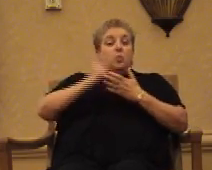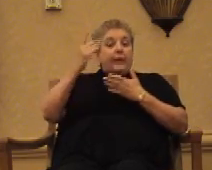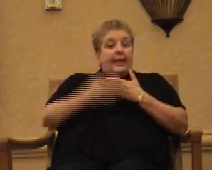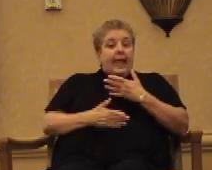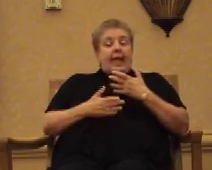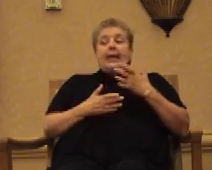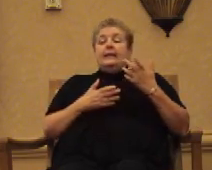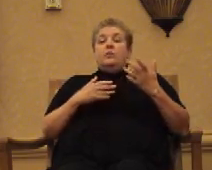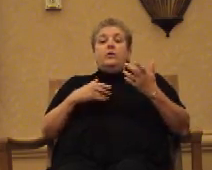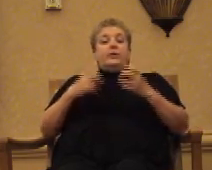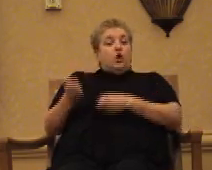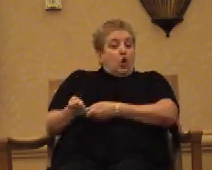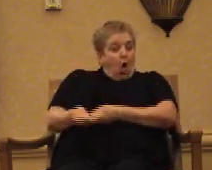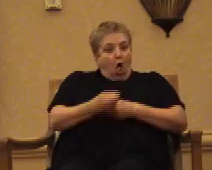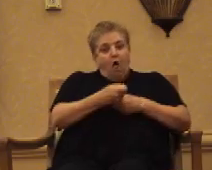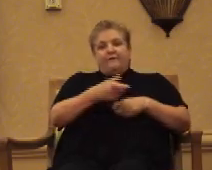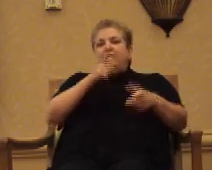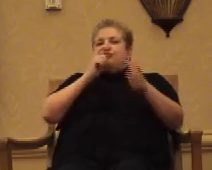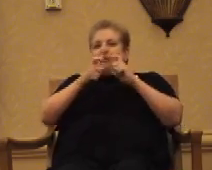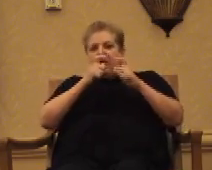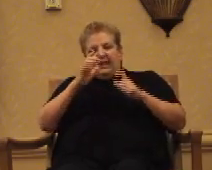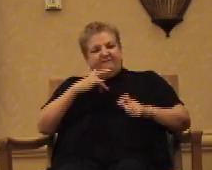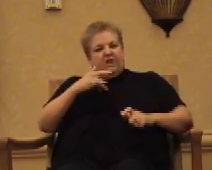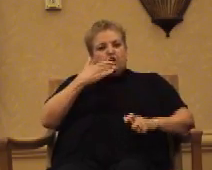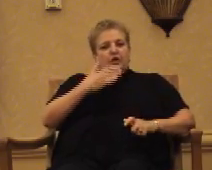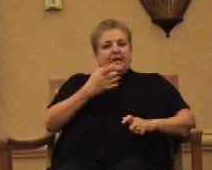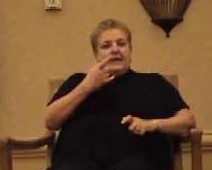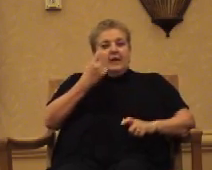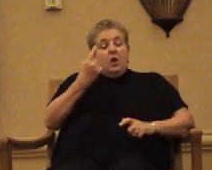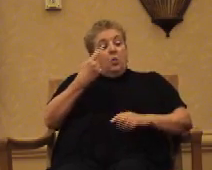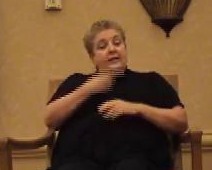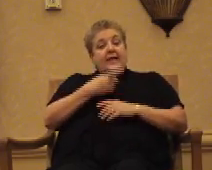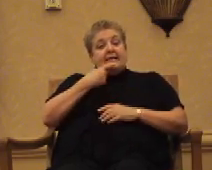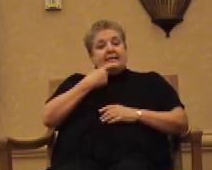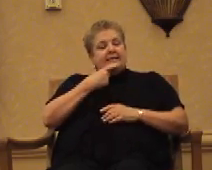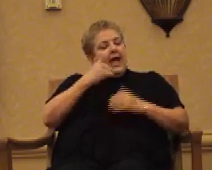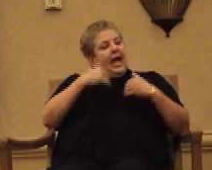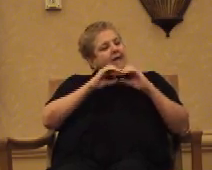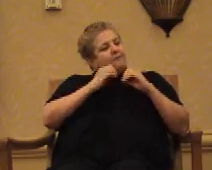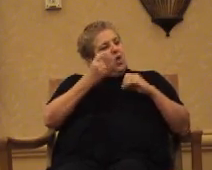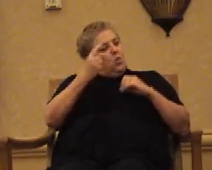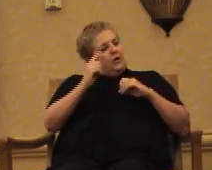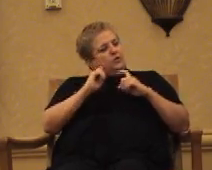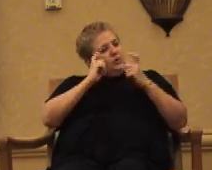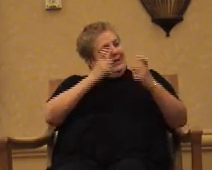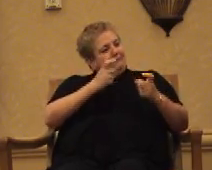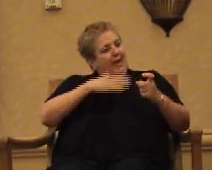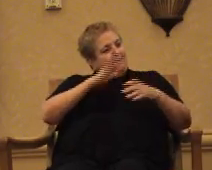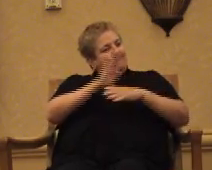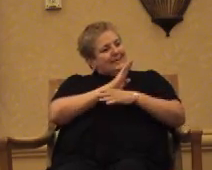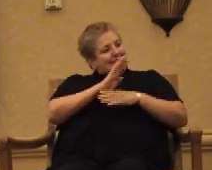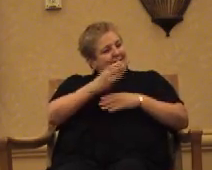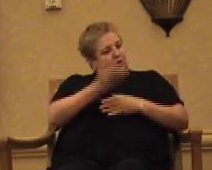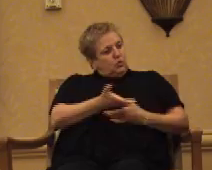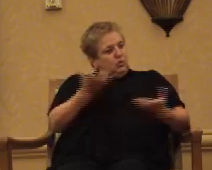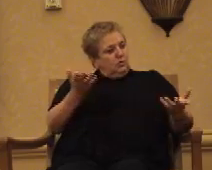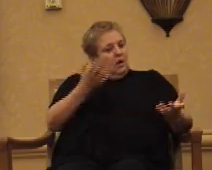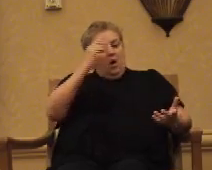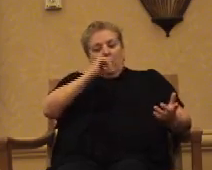and drink, and it felt good. And then one day he said, I have no one to turn my business over to, and why don't you come to